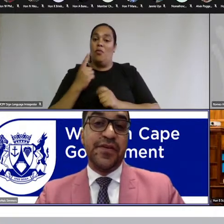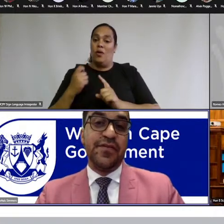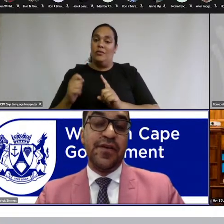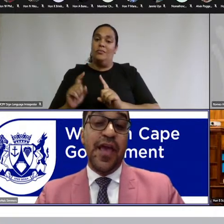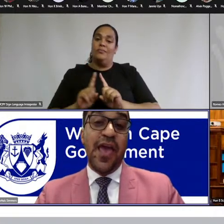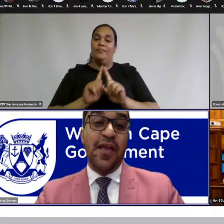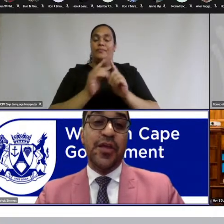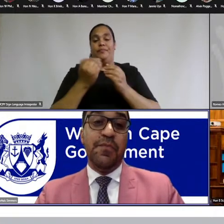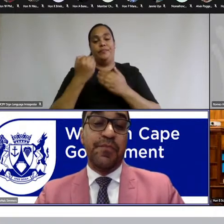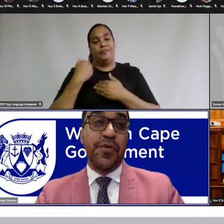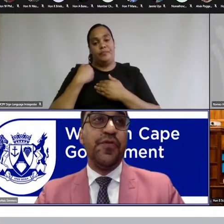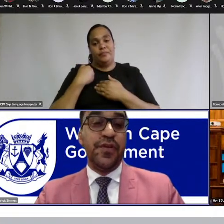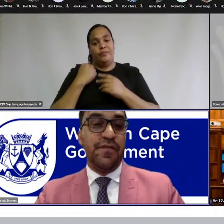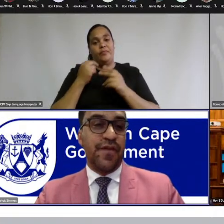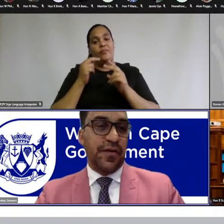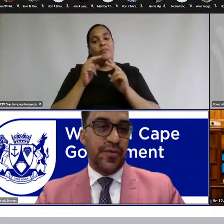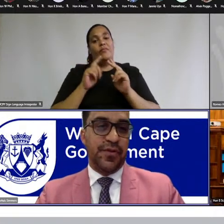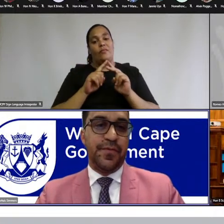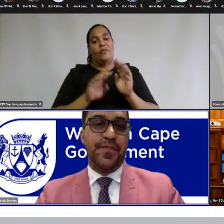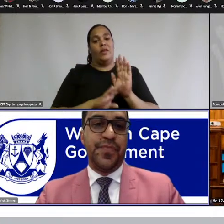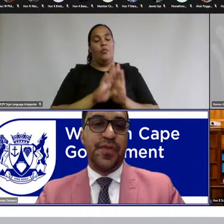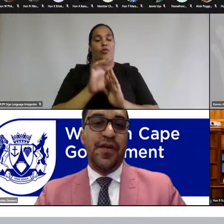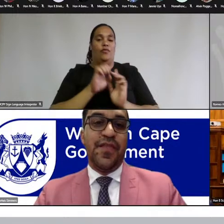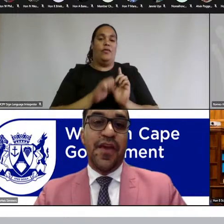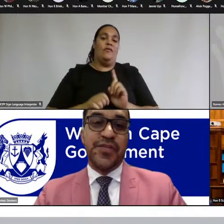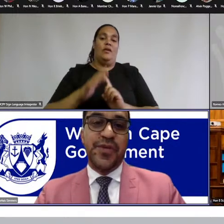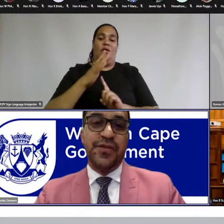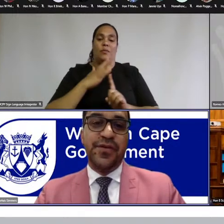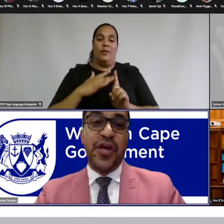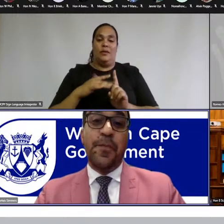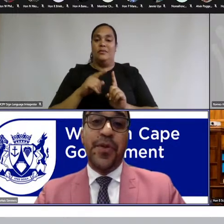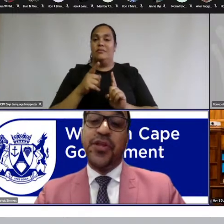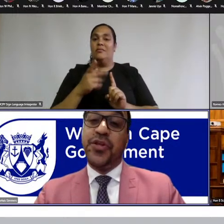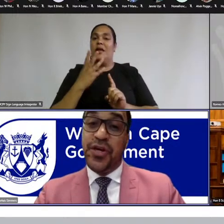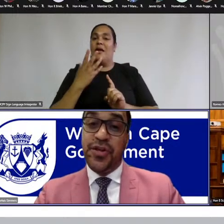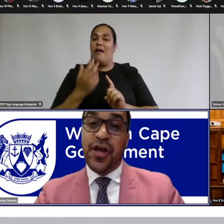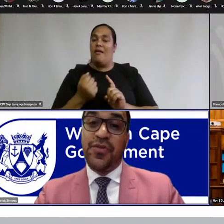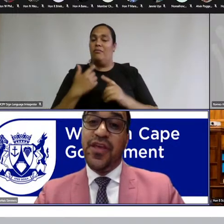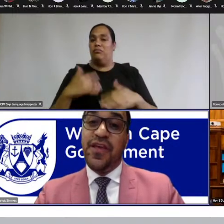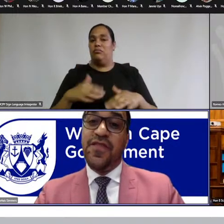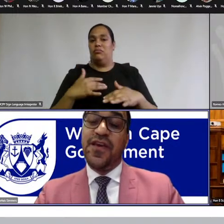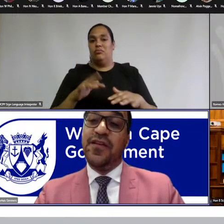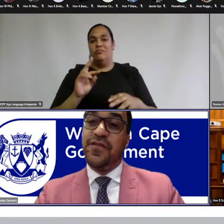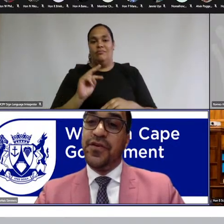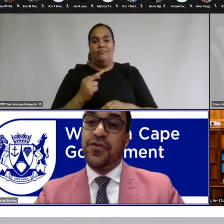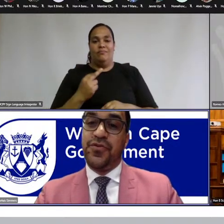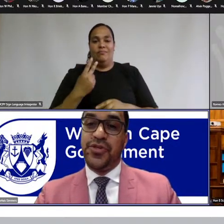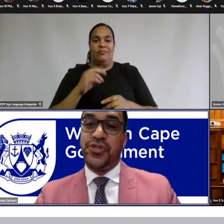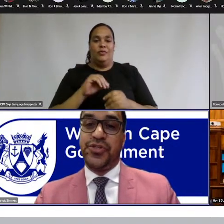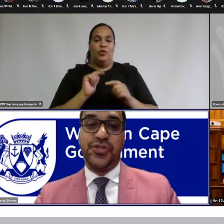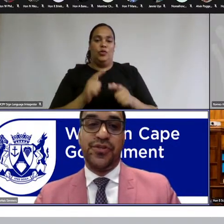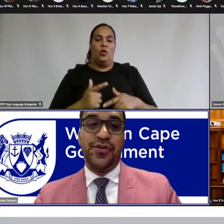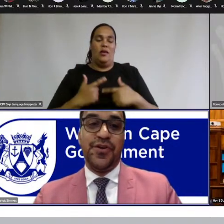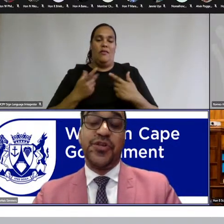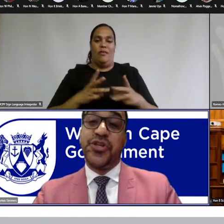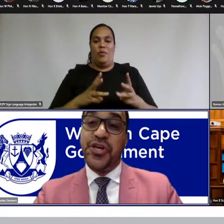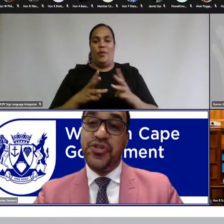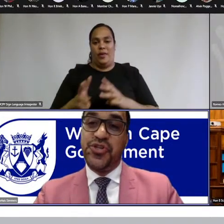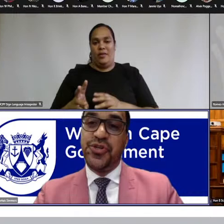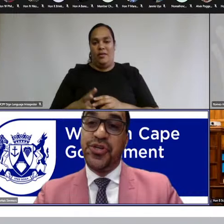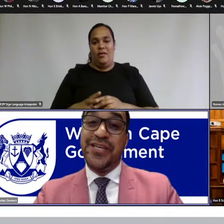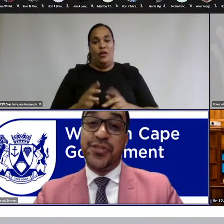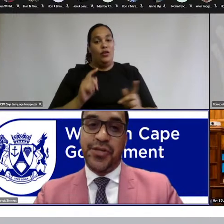in a safer and improved environment. There has been a complete turnaround in their living conditions.